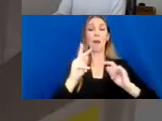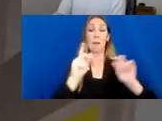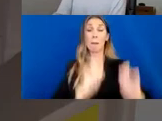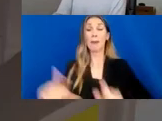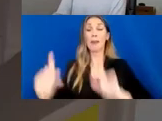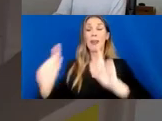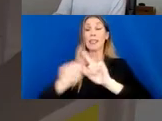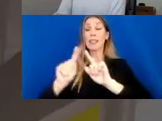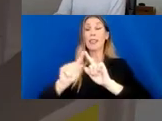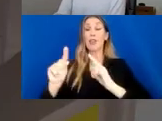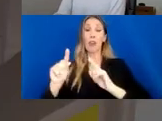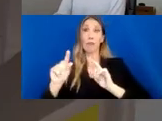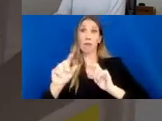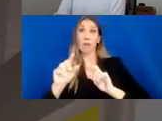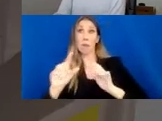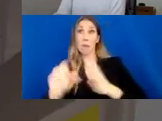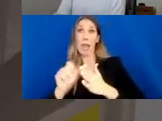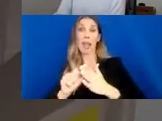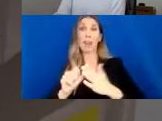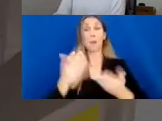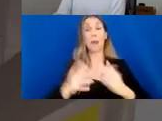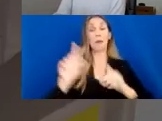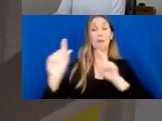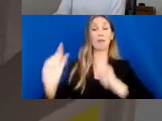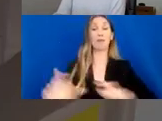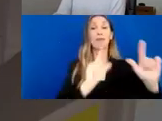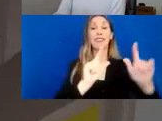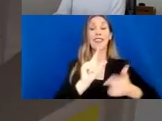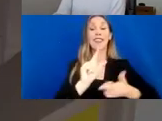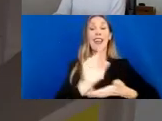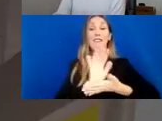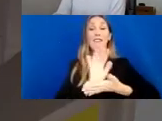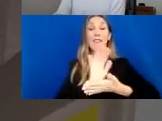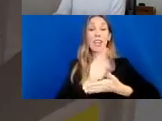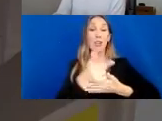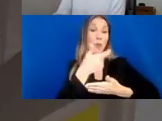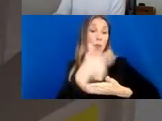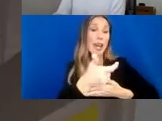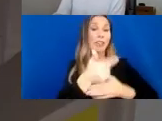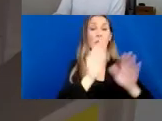video, or go to another website. So these will change daily.